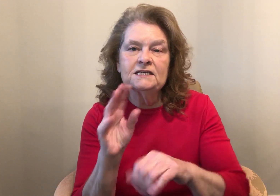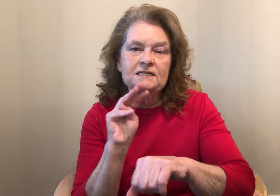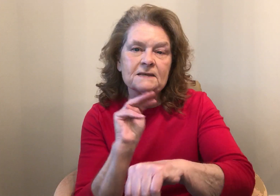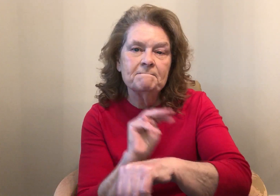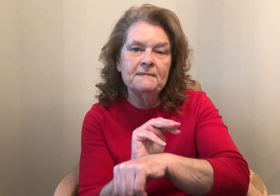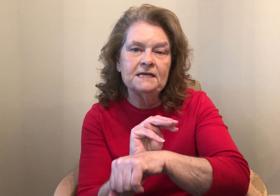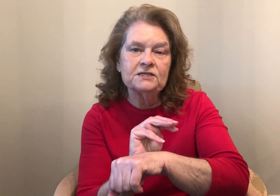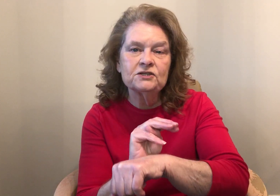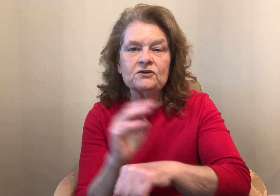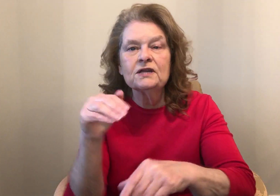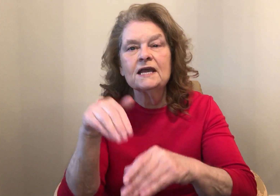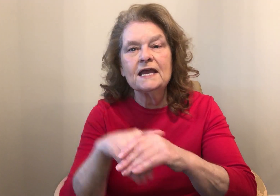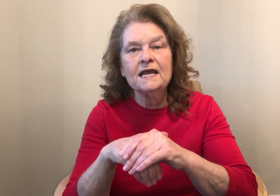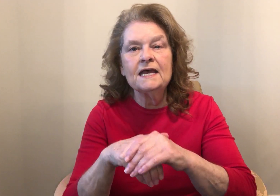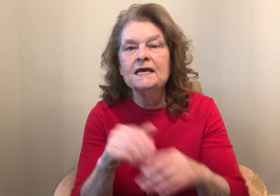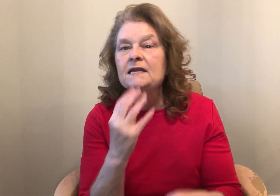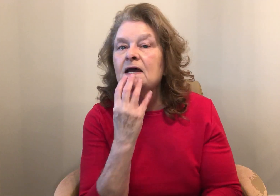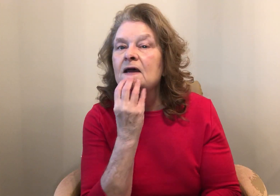Jesus ministered in